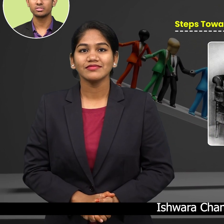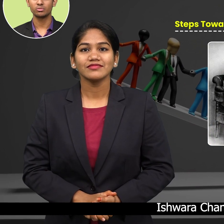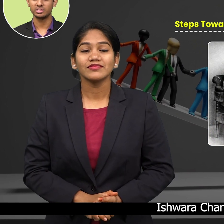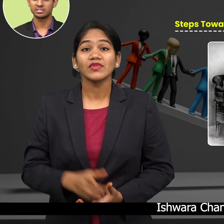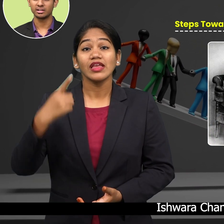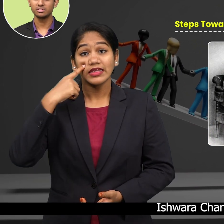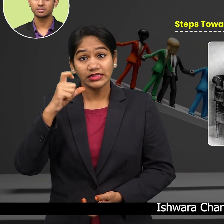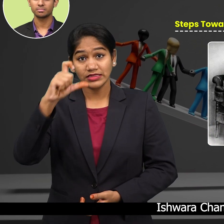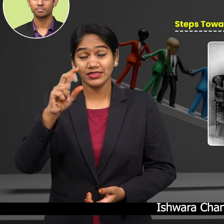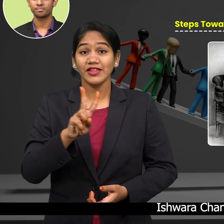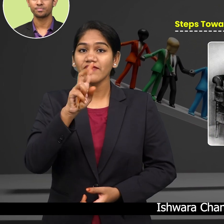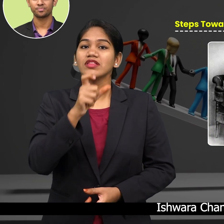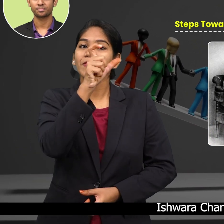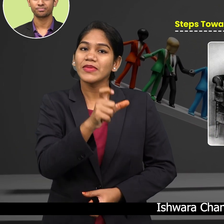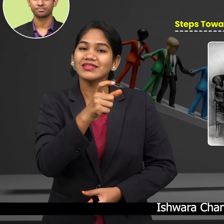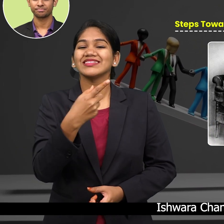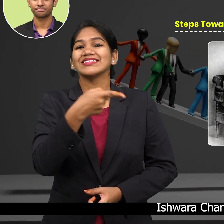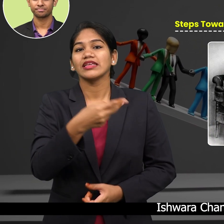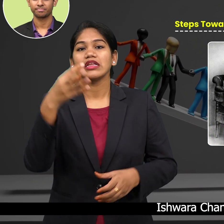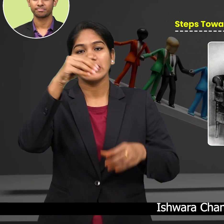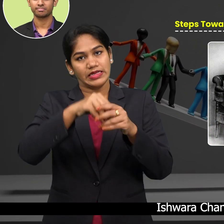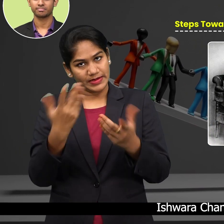Ishwara Chandra Vidyasagar,